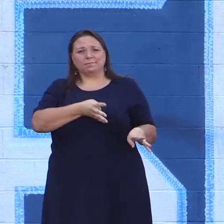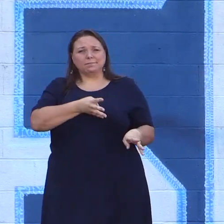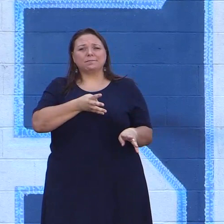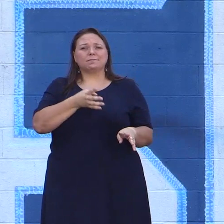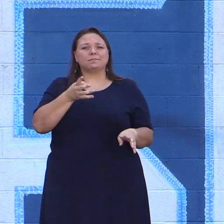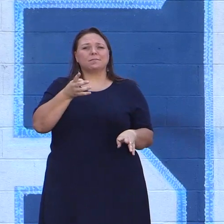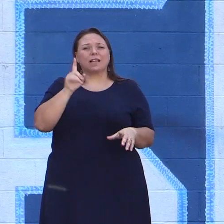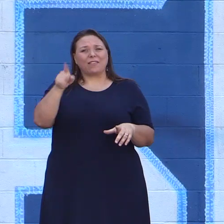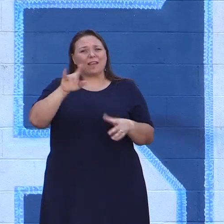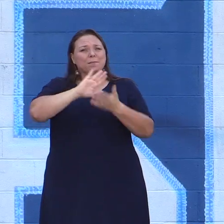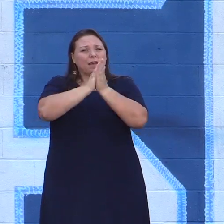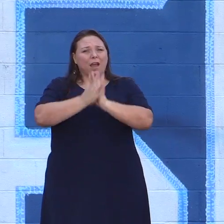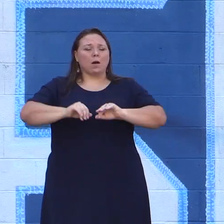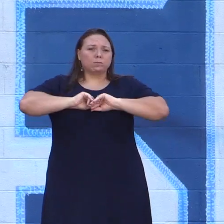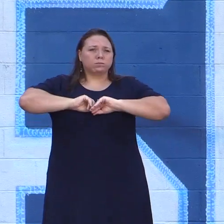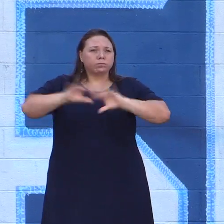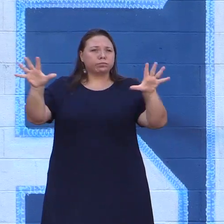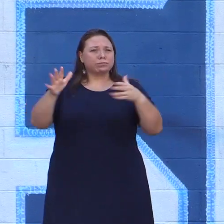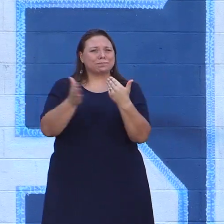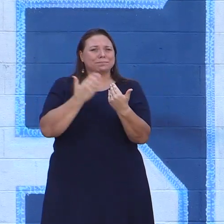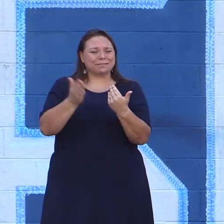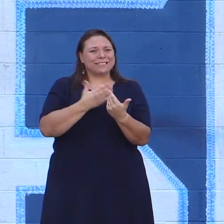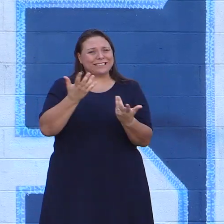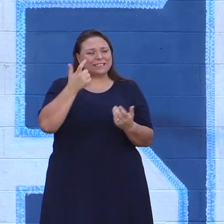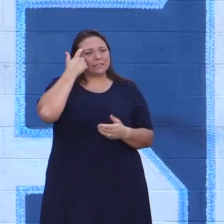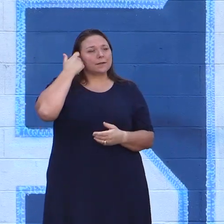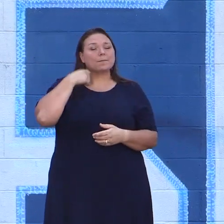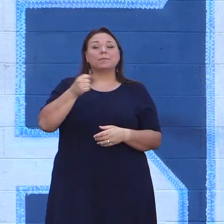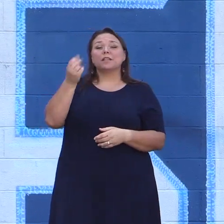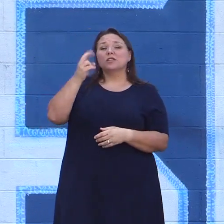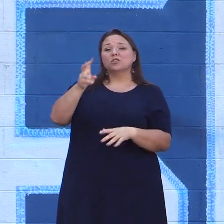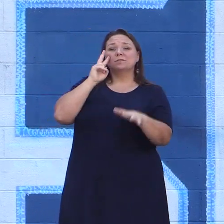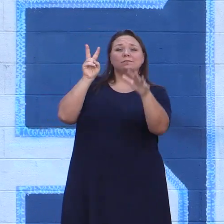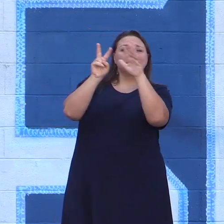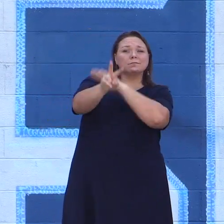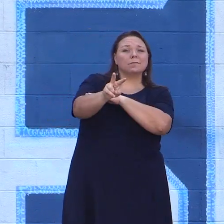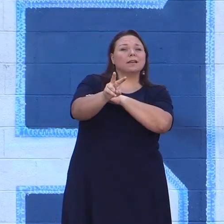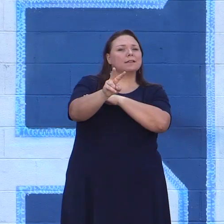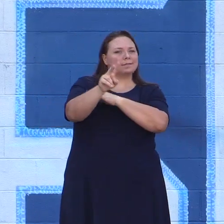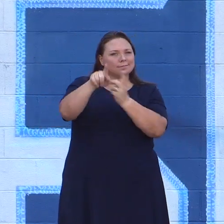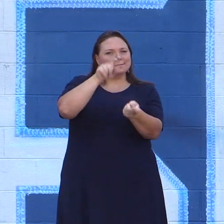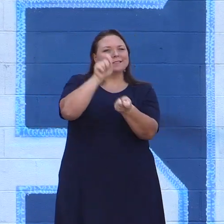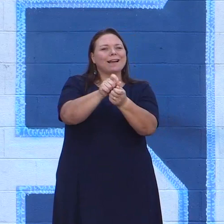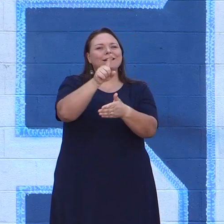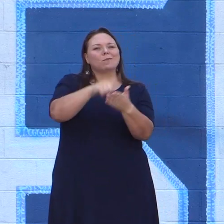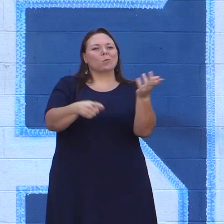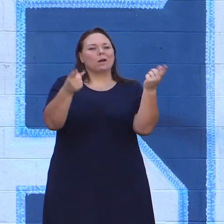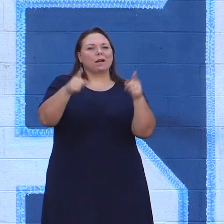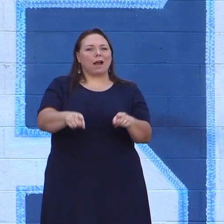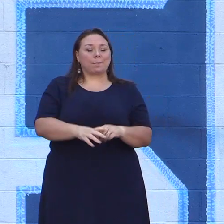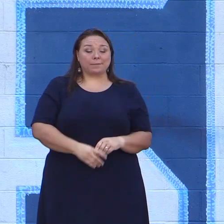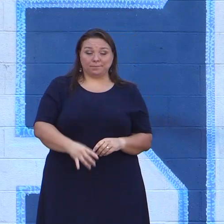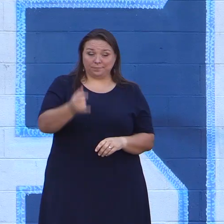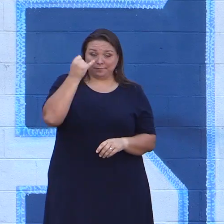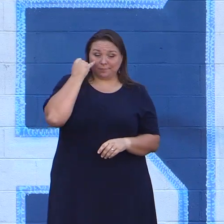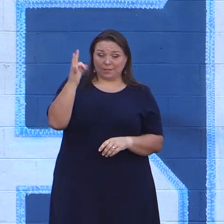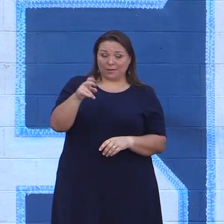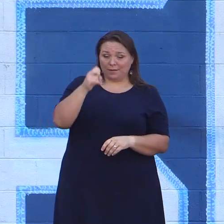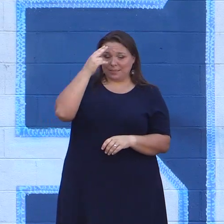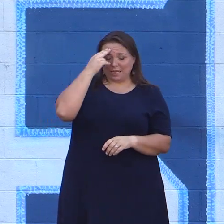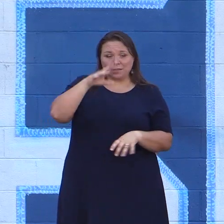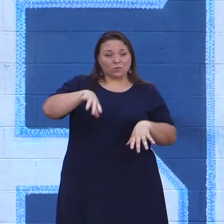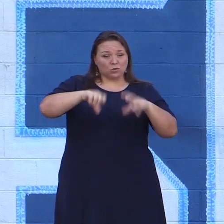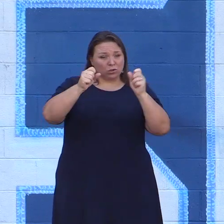super spreader platforms. Now, she predicted in that time what has happened, that if Nashville took the